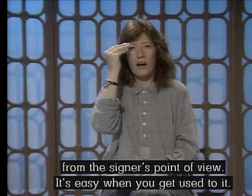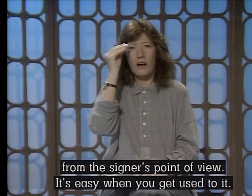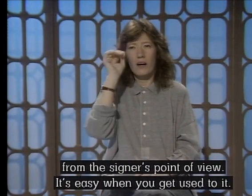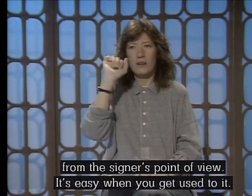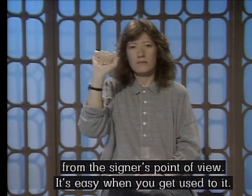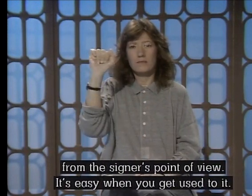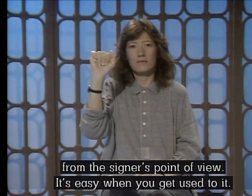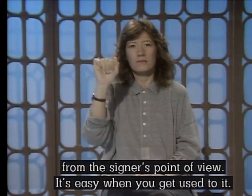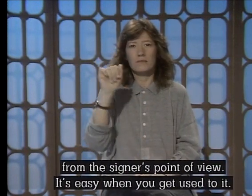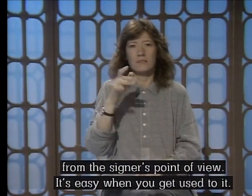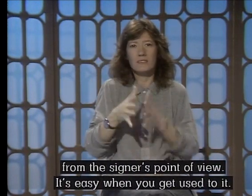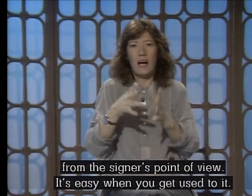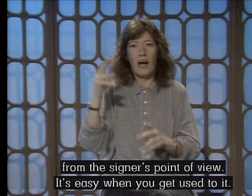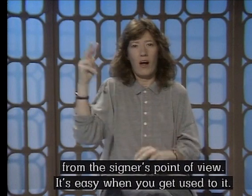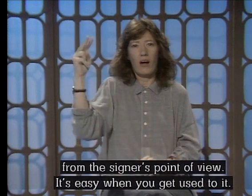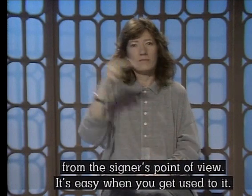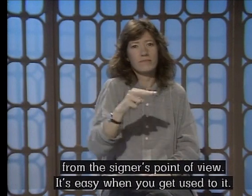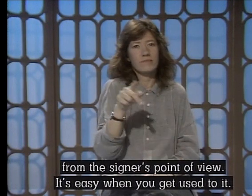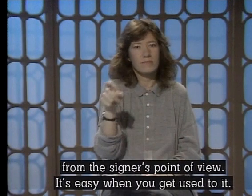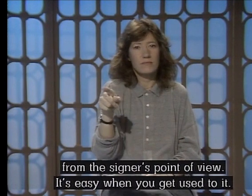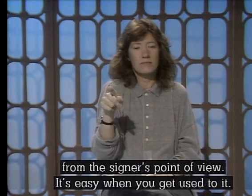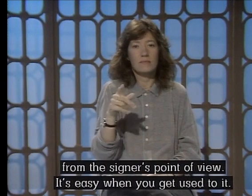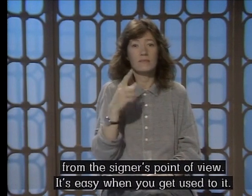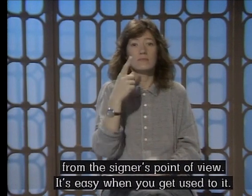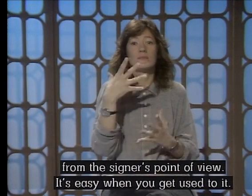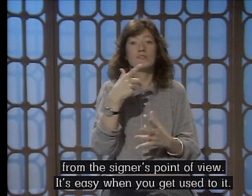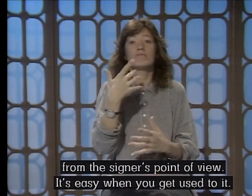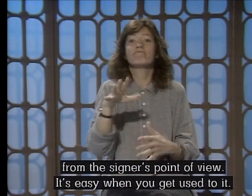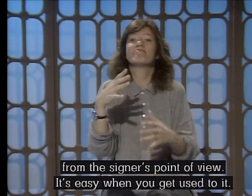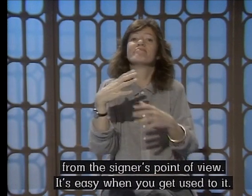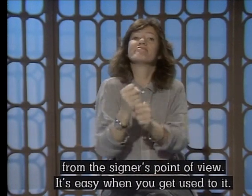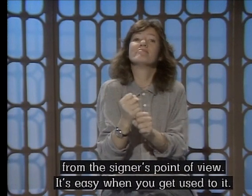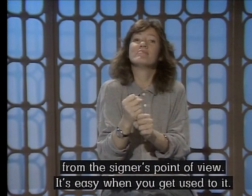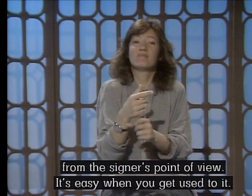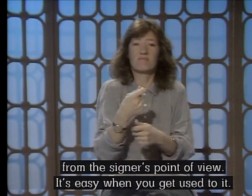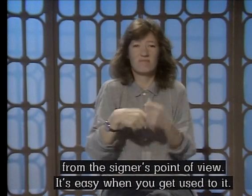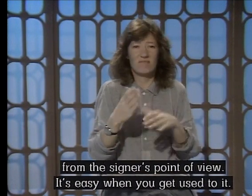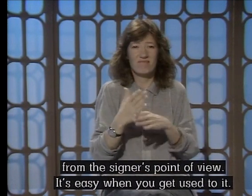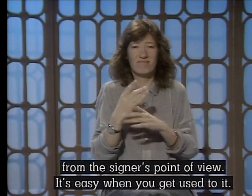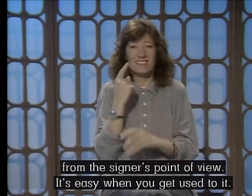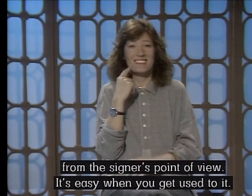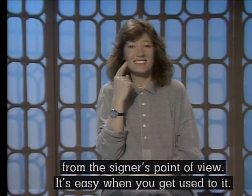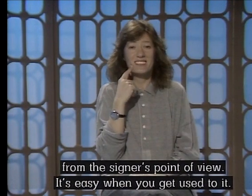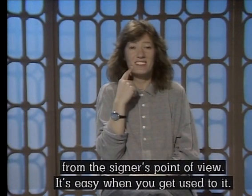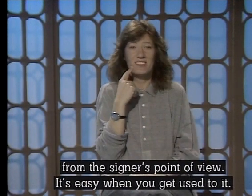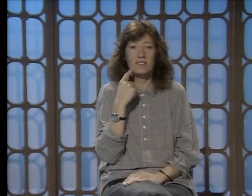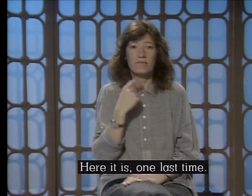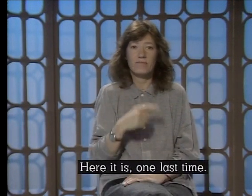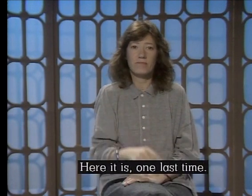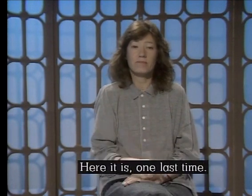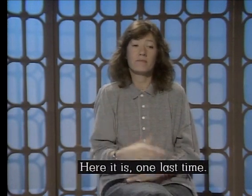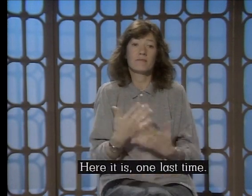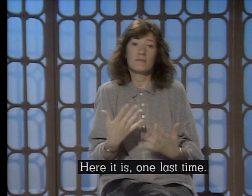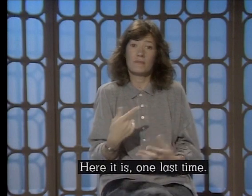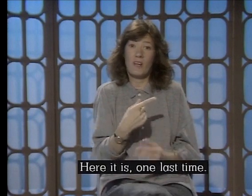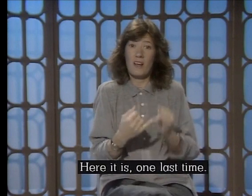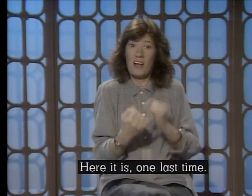from the signer's point of view. It's easy when you get the hang of it. Here it is, one last